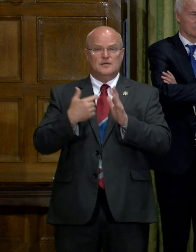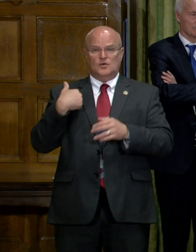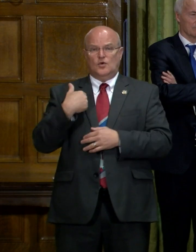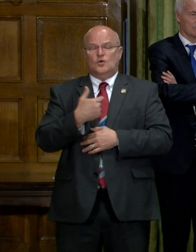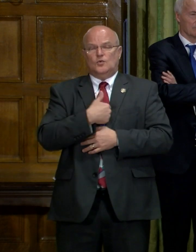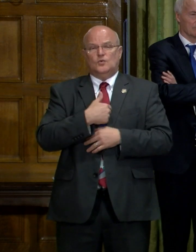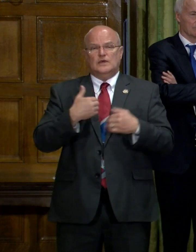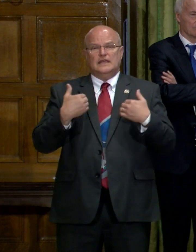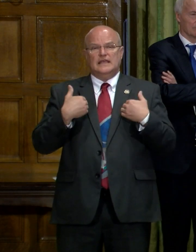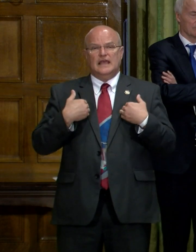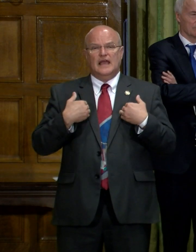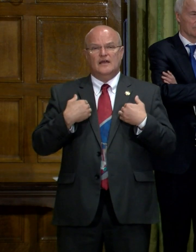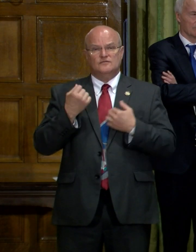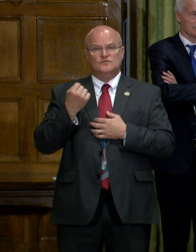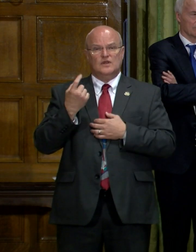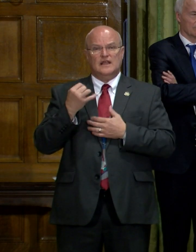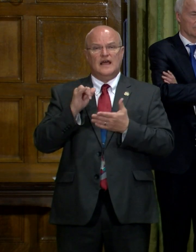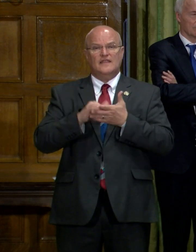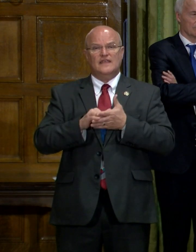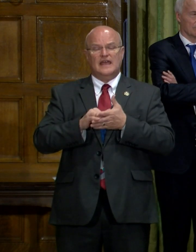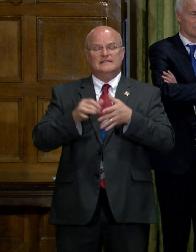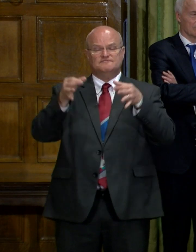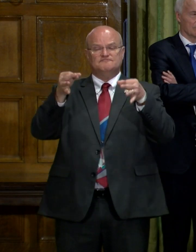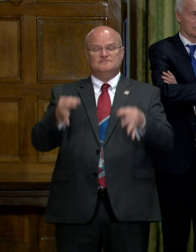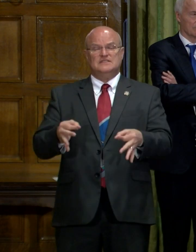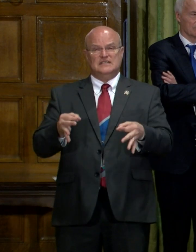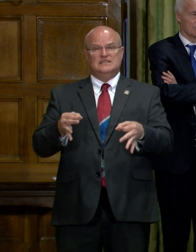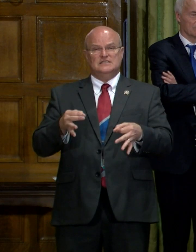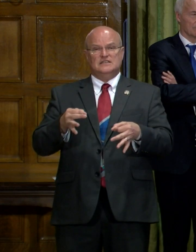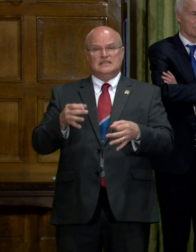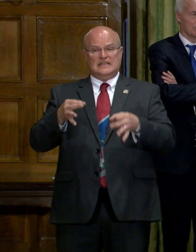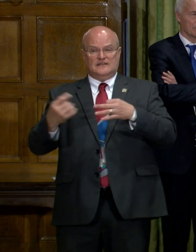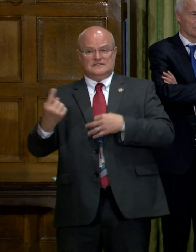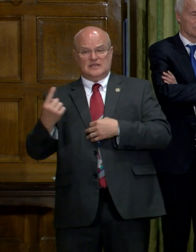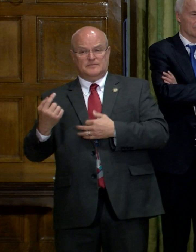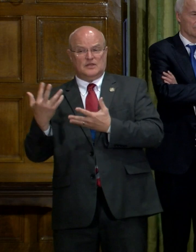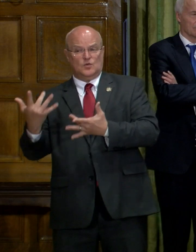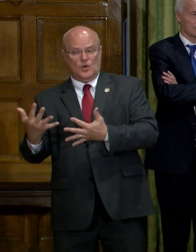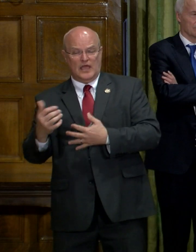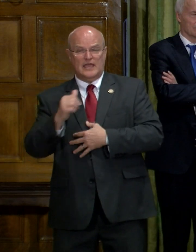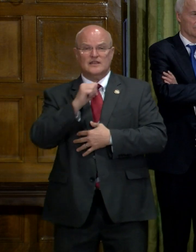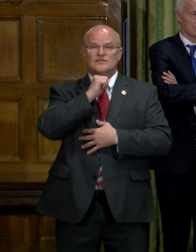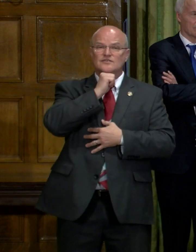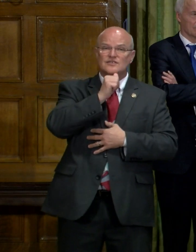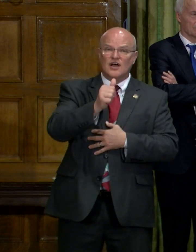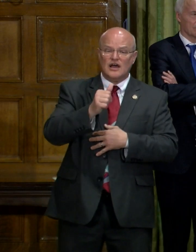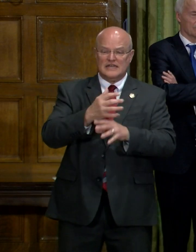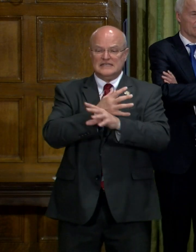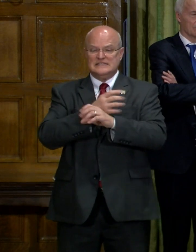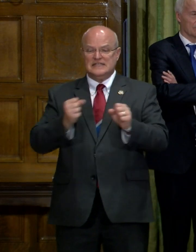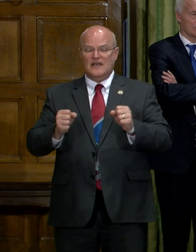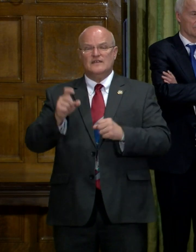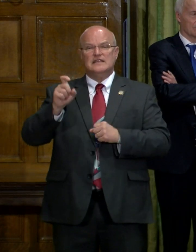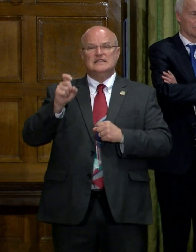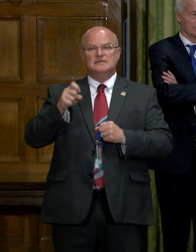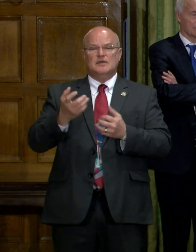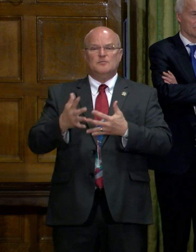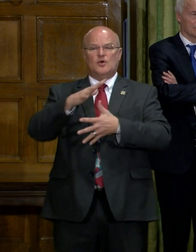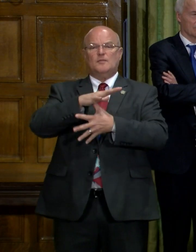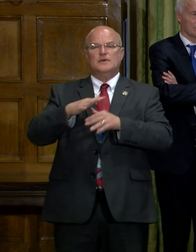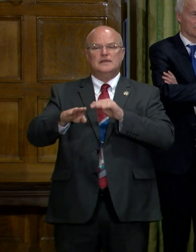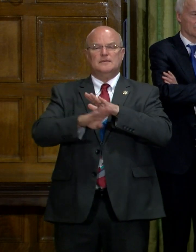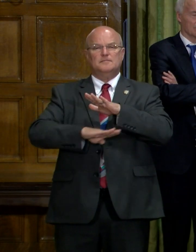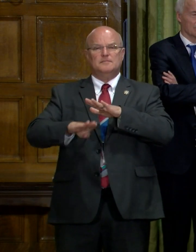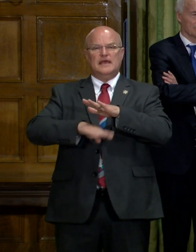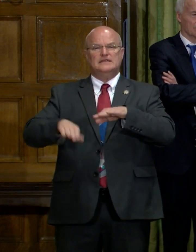we've realized that the judgment on whether something can wait or not safely really needs to be primarily